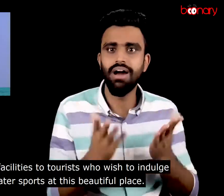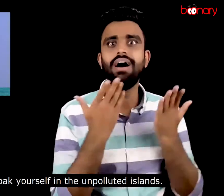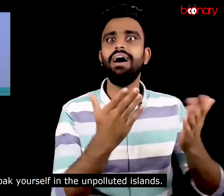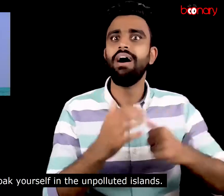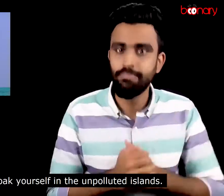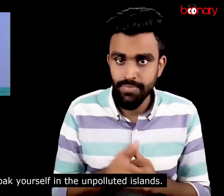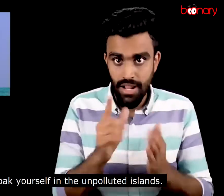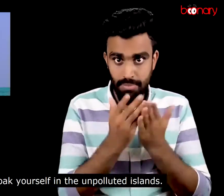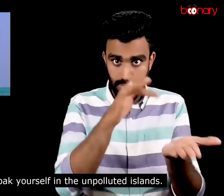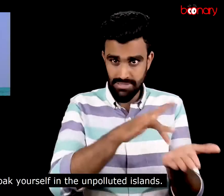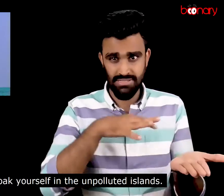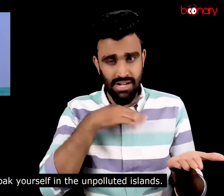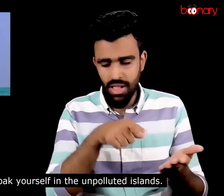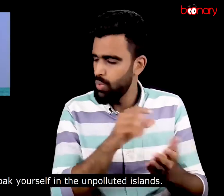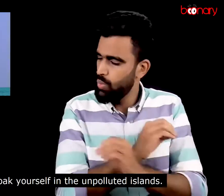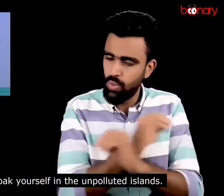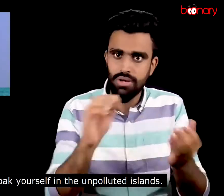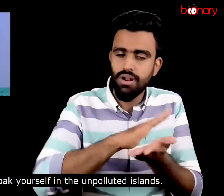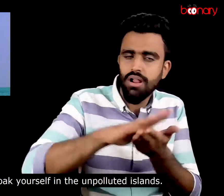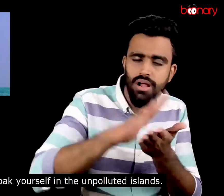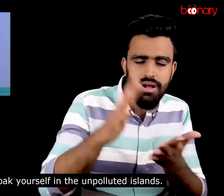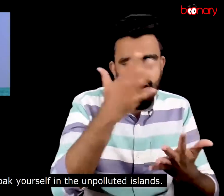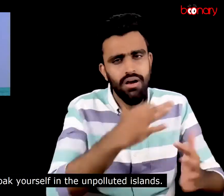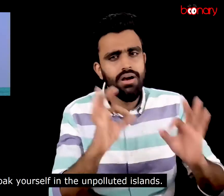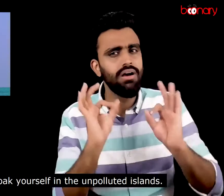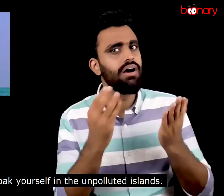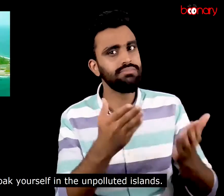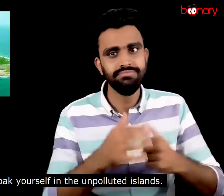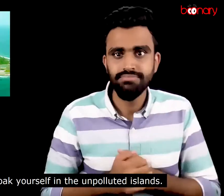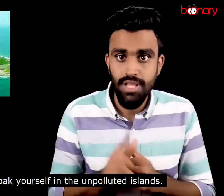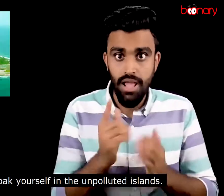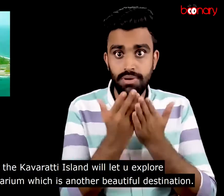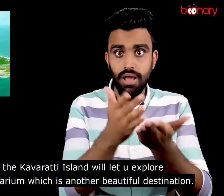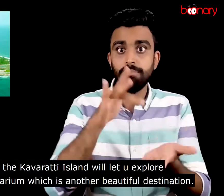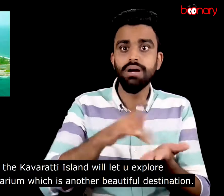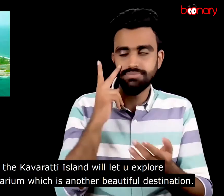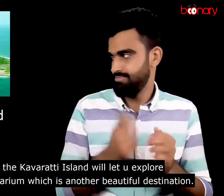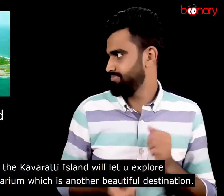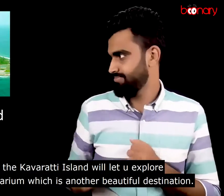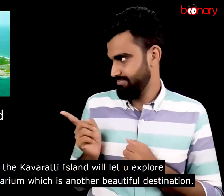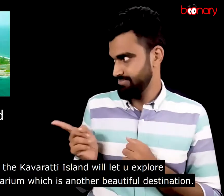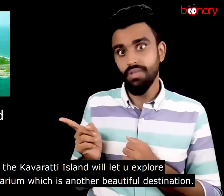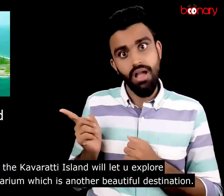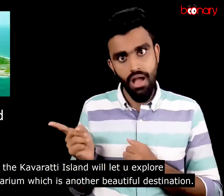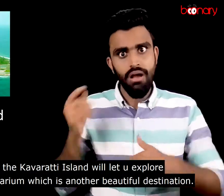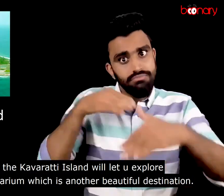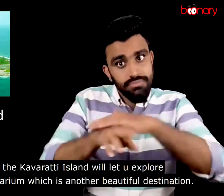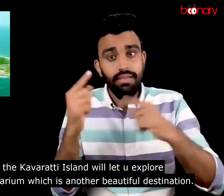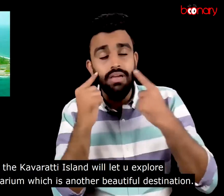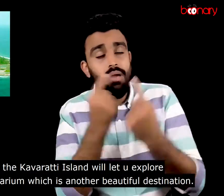You can soak yourself in the unpolluted islands. A visit to the Kawarati island will let you